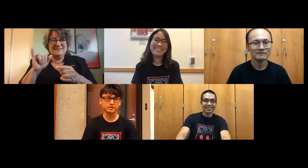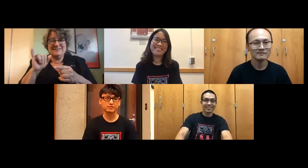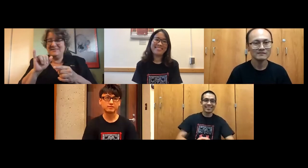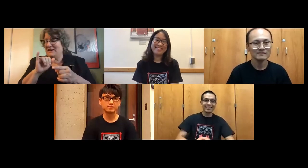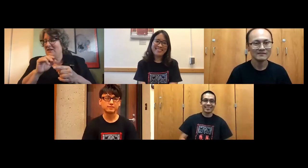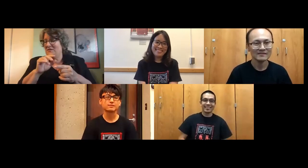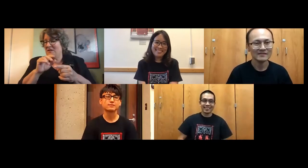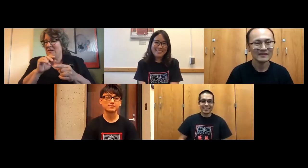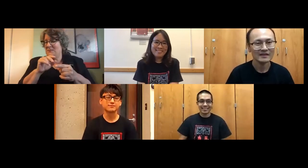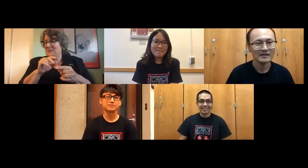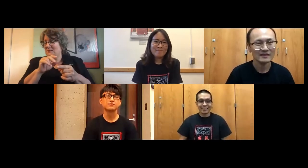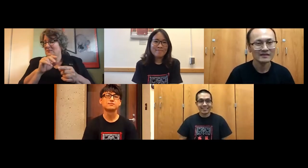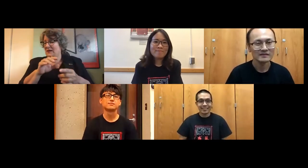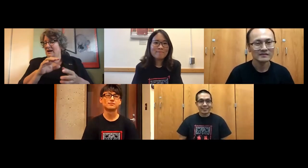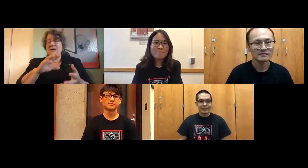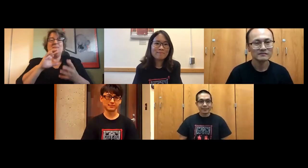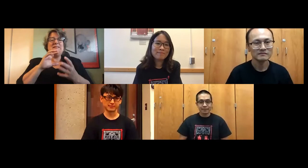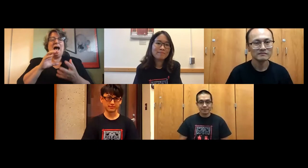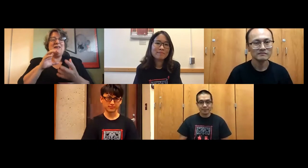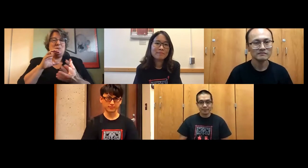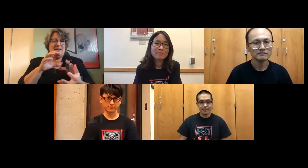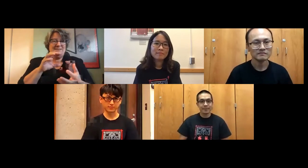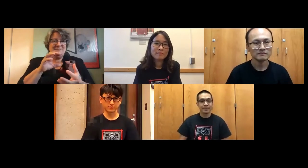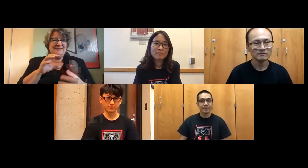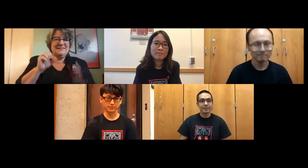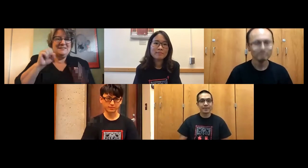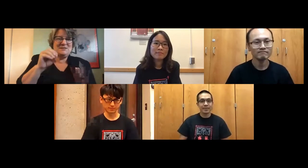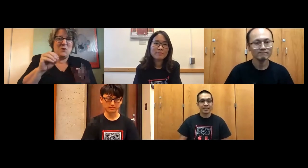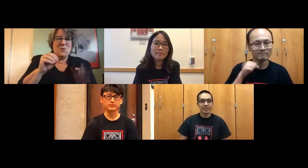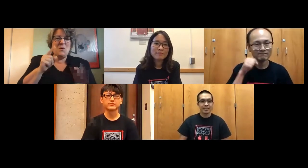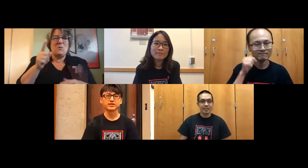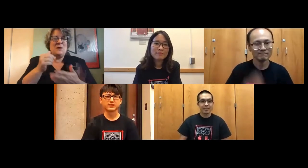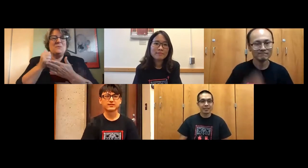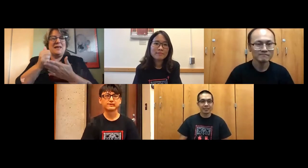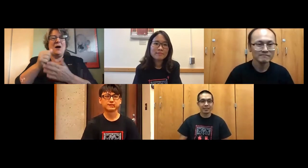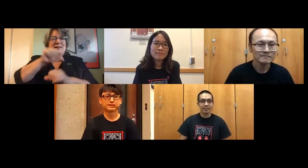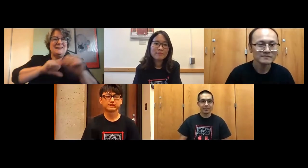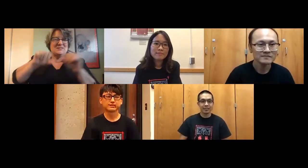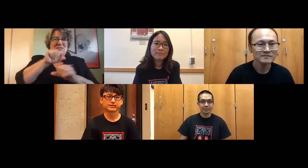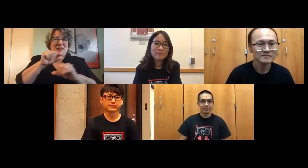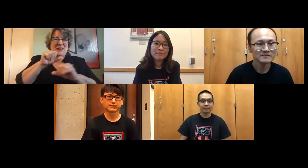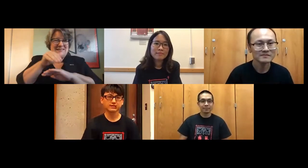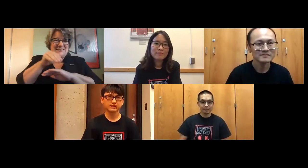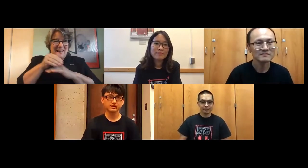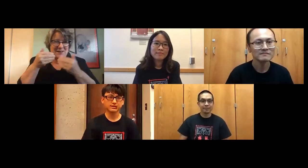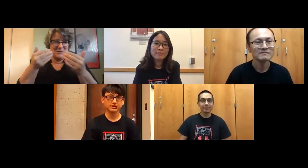from Taiyuan. So we'll be helping each other as the night goes